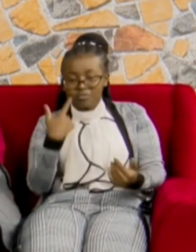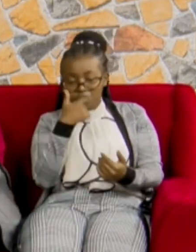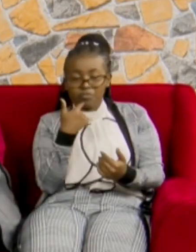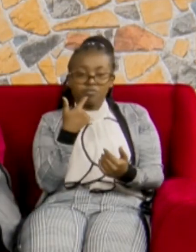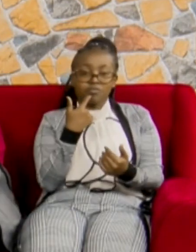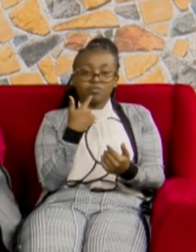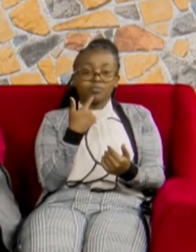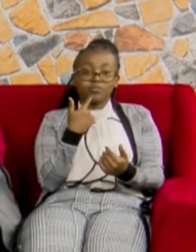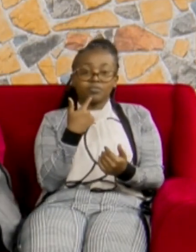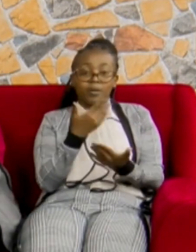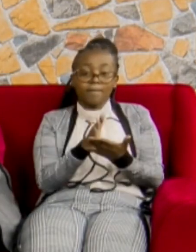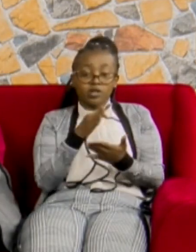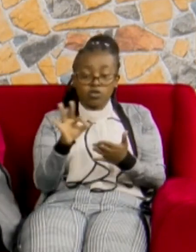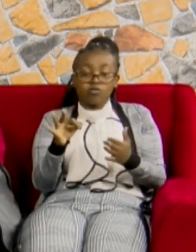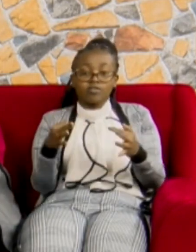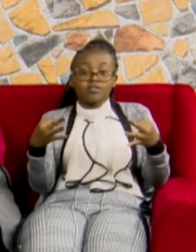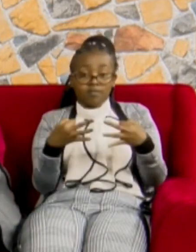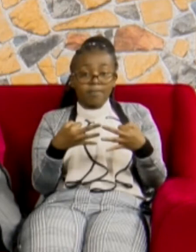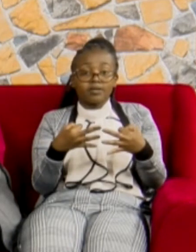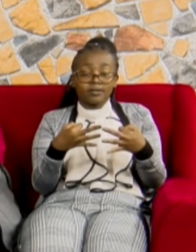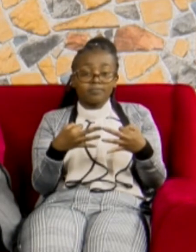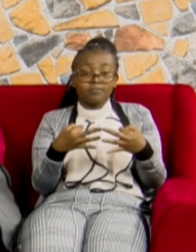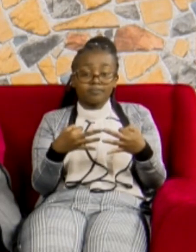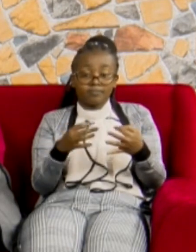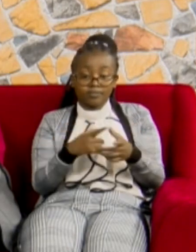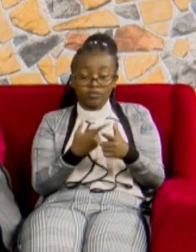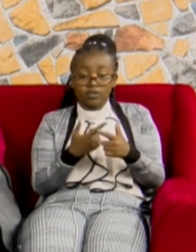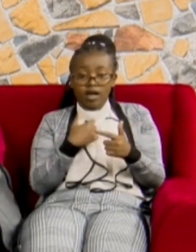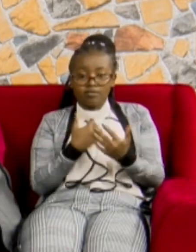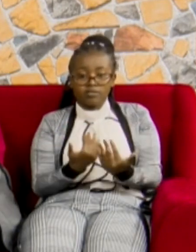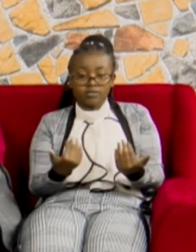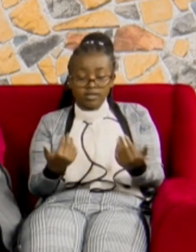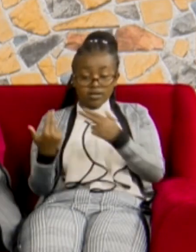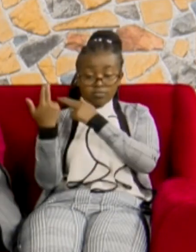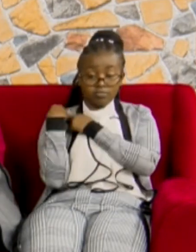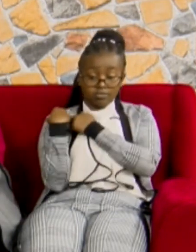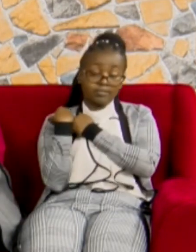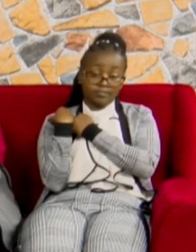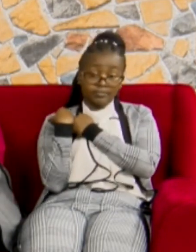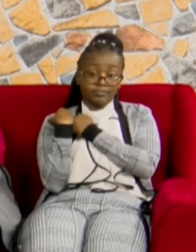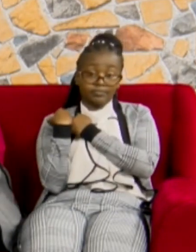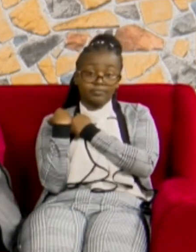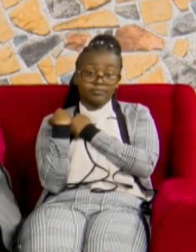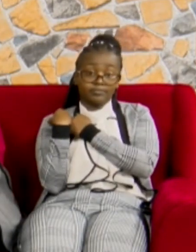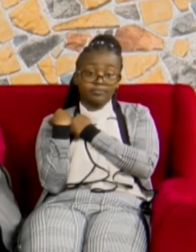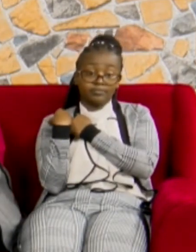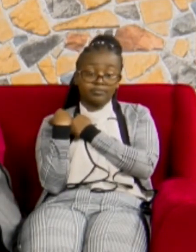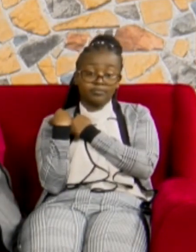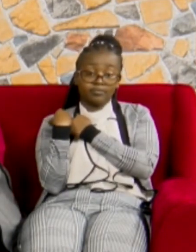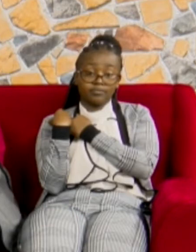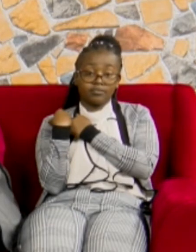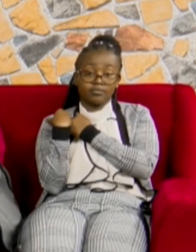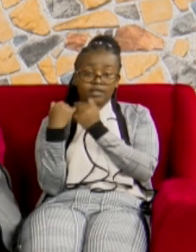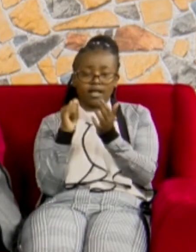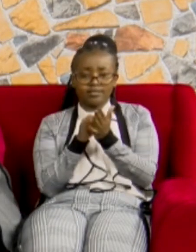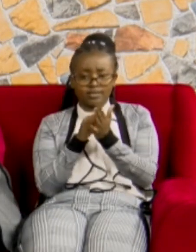also part of the family, and there is that sense of sibling responsibility that's there. So does that